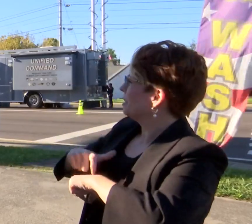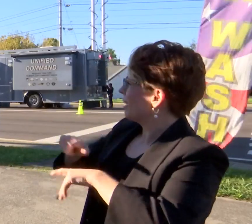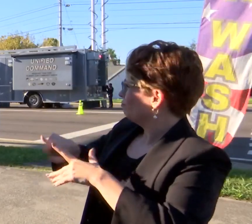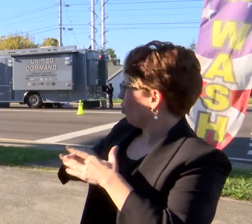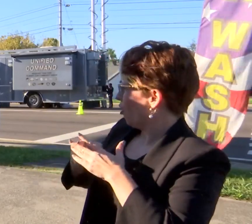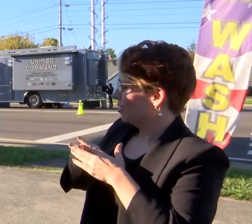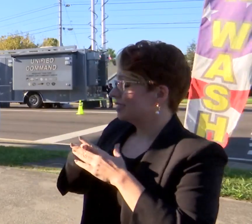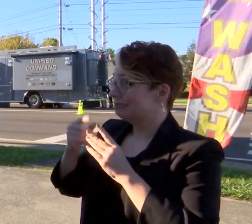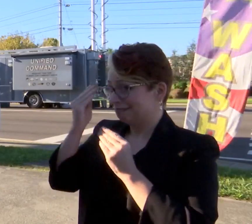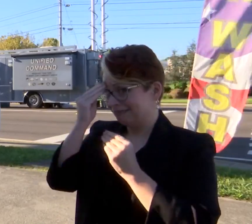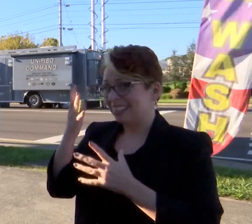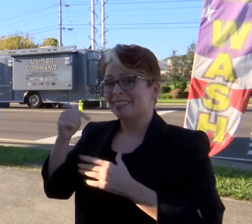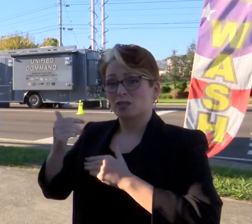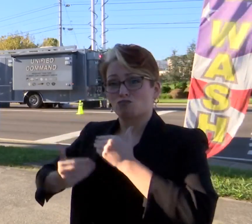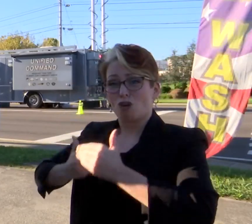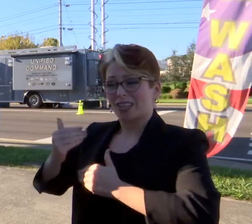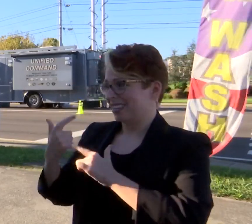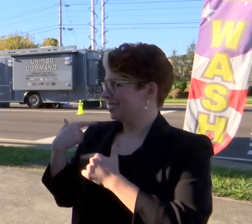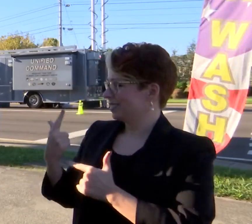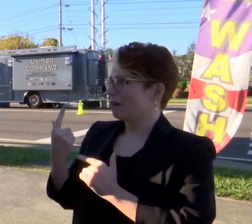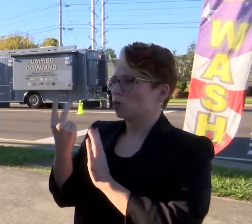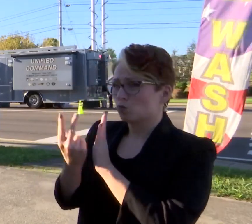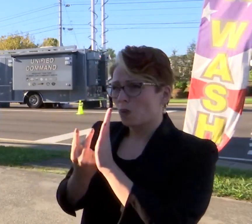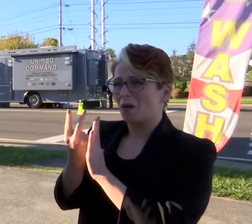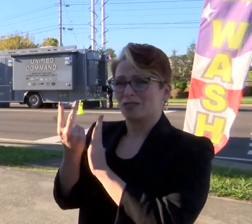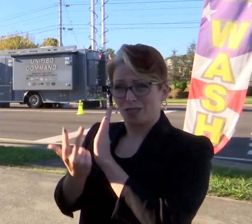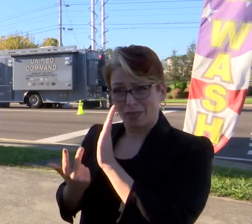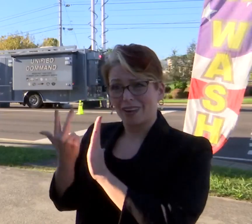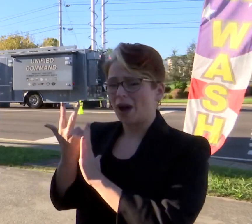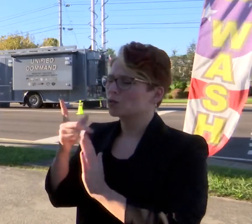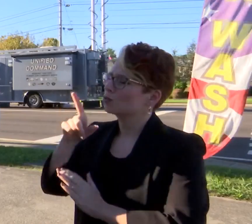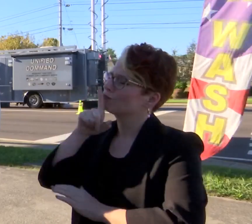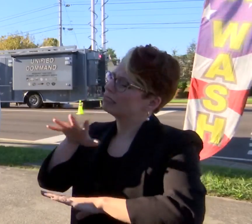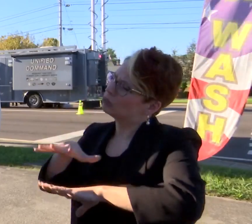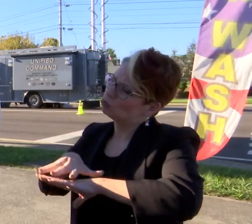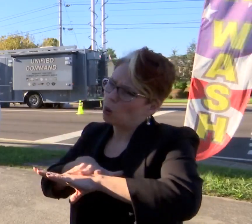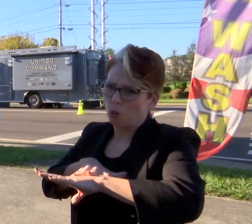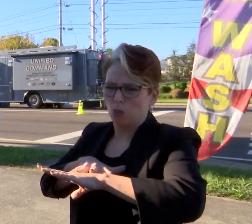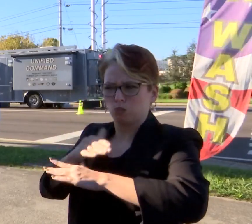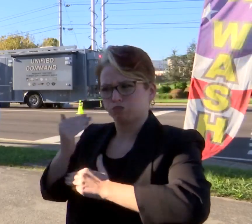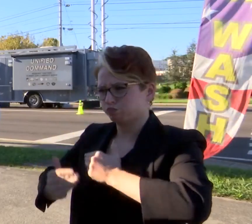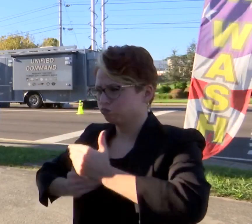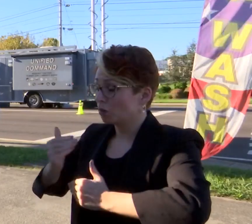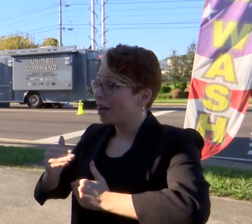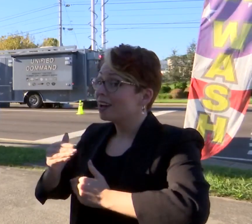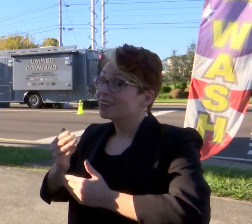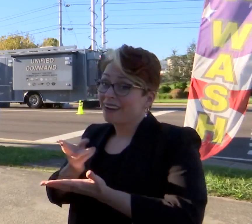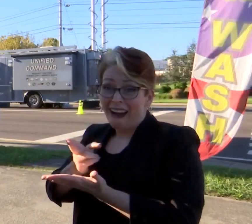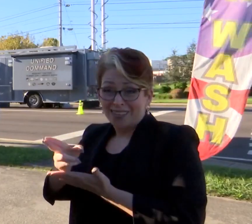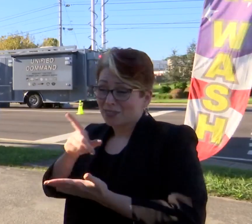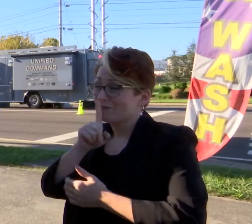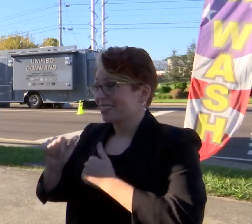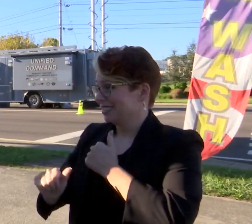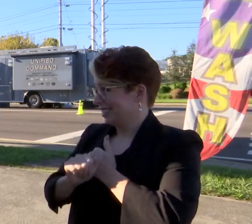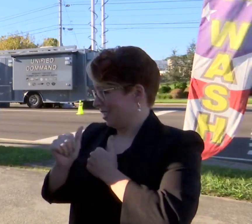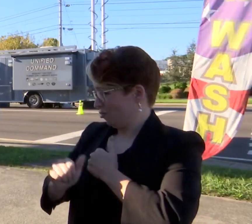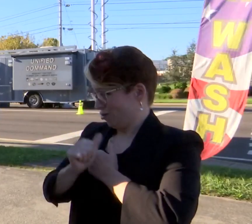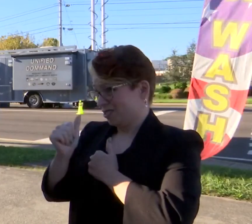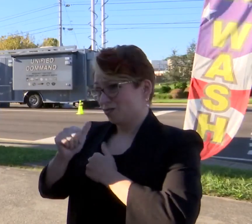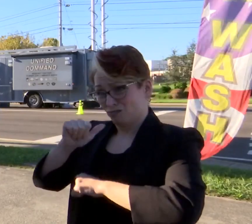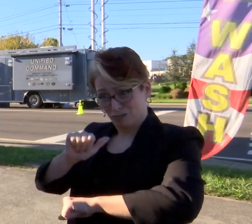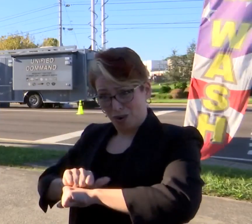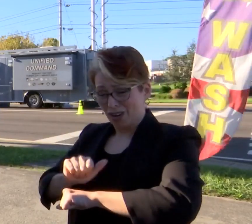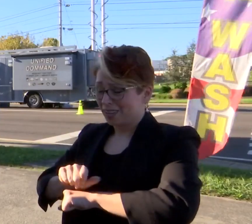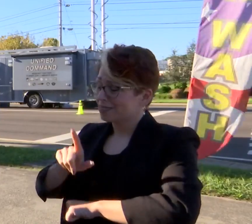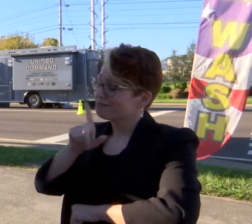on for probably 2 or 3 hours now at this point. So again, really meticulous, slow work, really dangerous work too, I should admit. It's been tense at